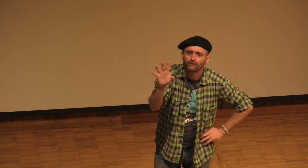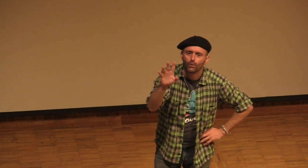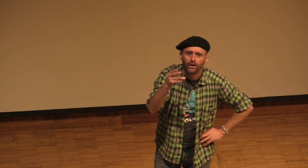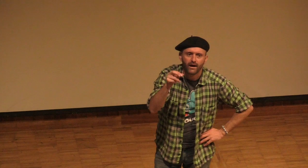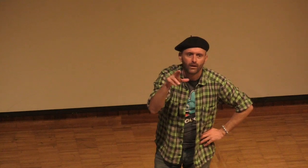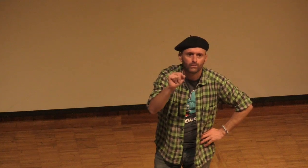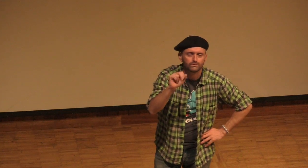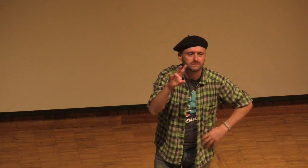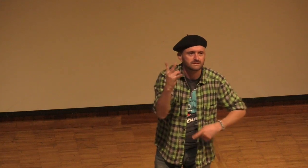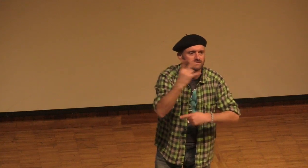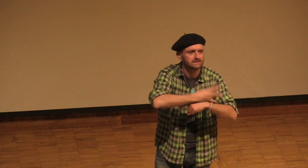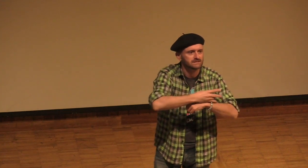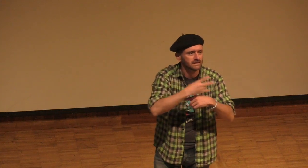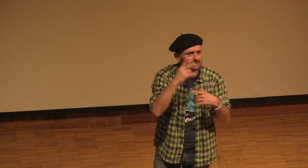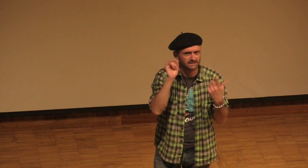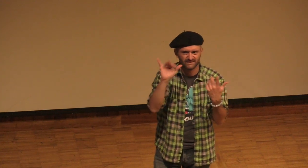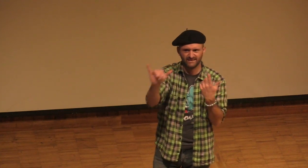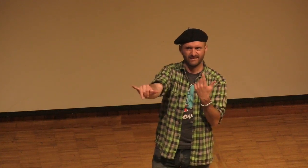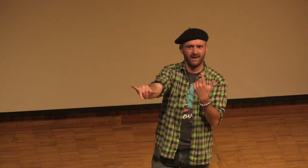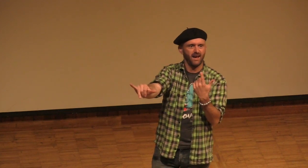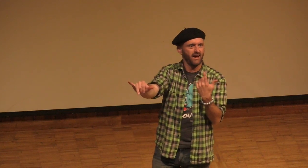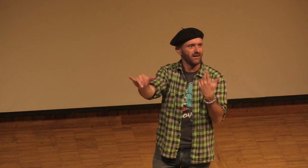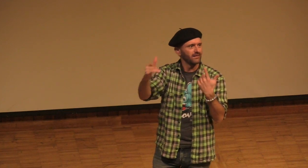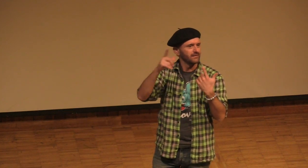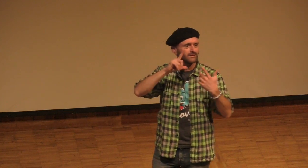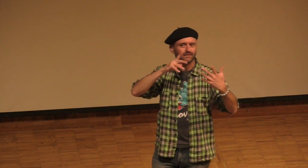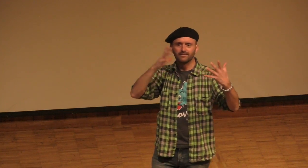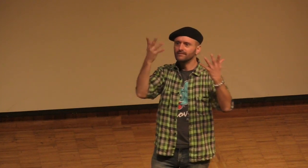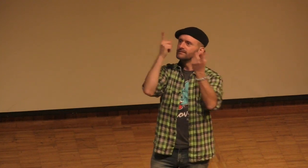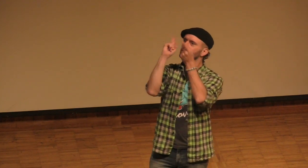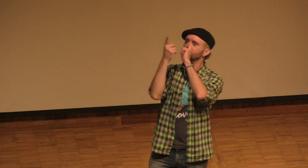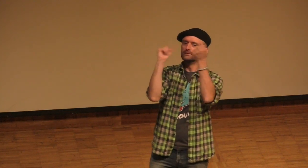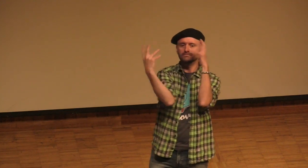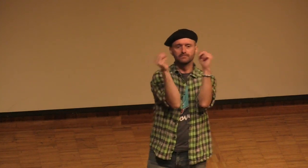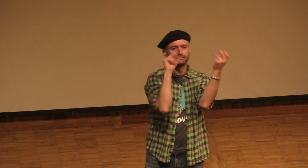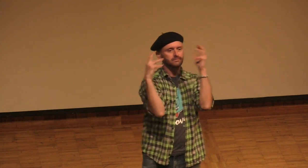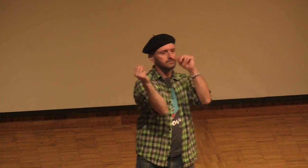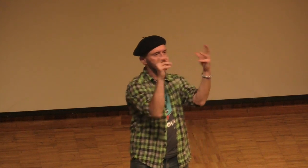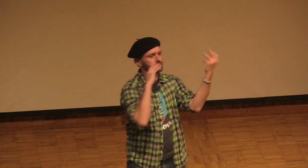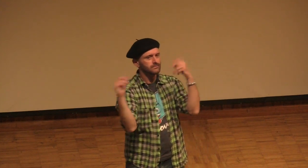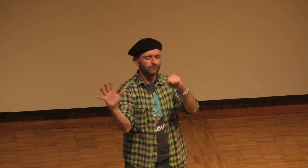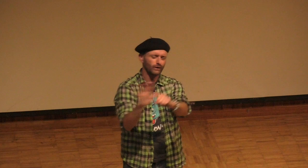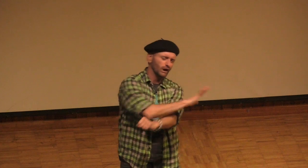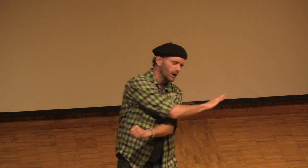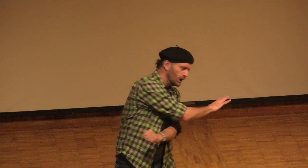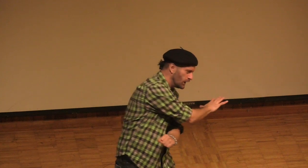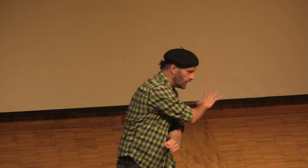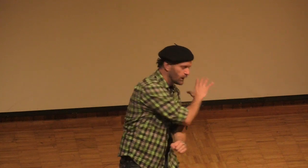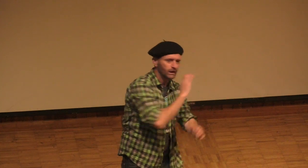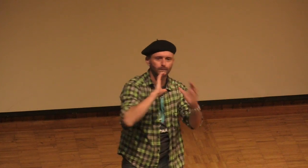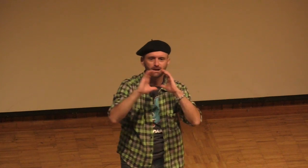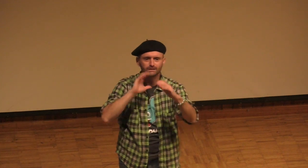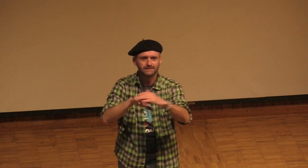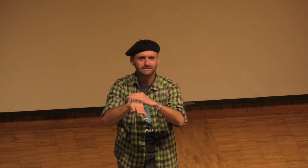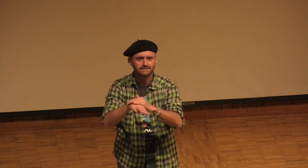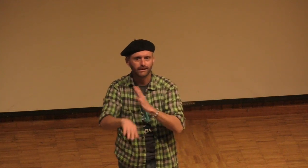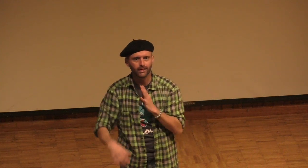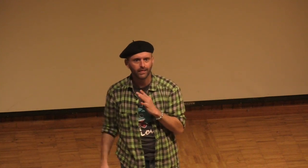just imagine 24 hours, 7 days a week being in that environment where everybody's signing fluently all the time